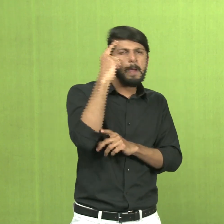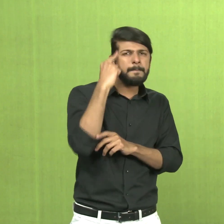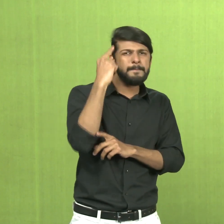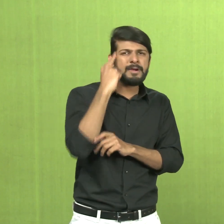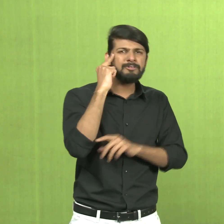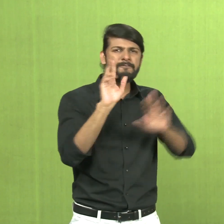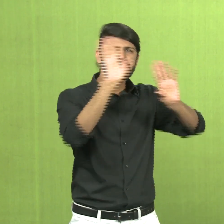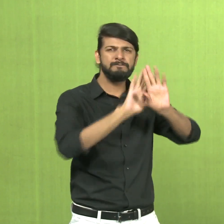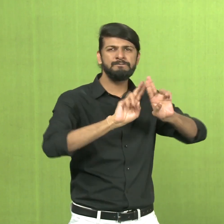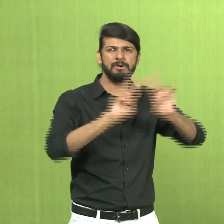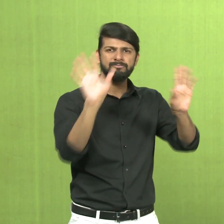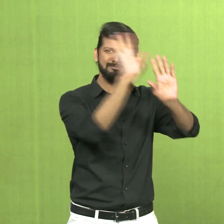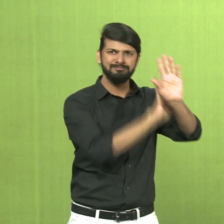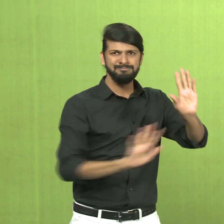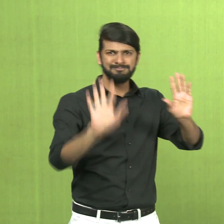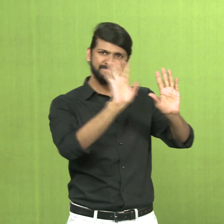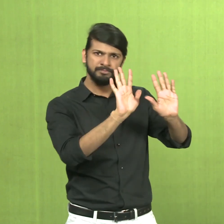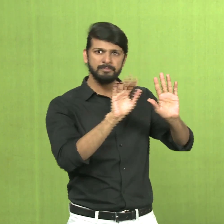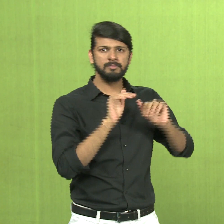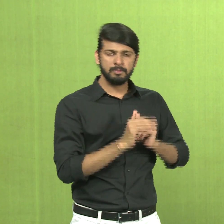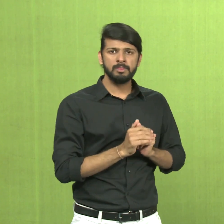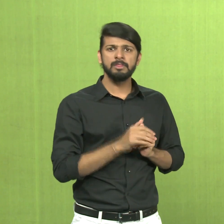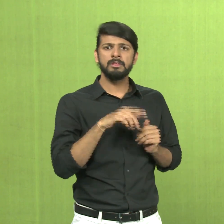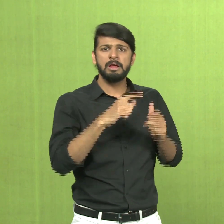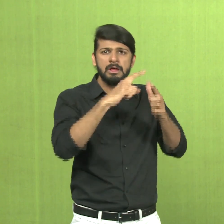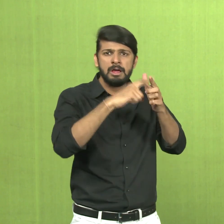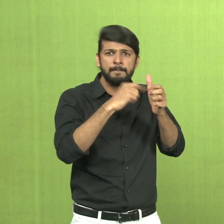The painting has a fully black background.